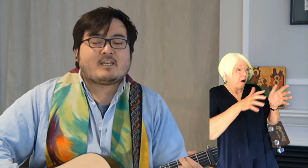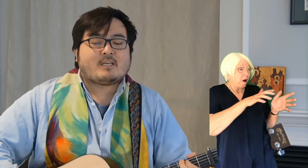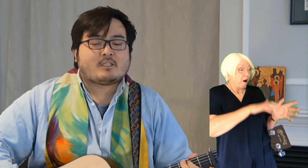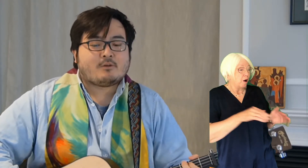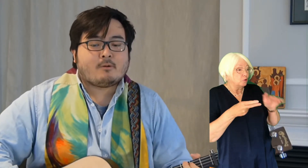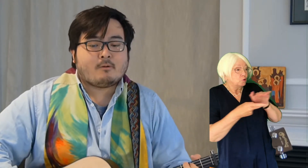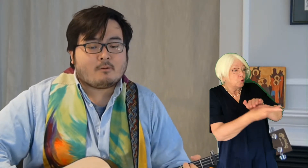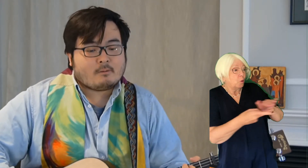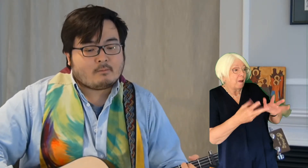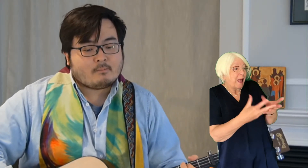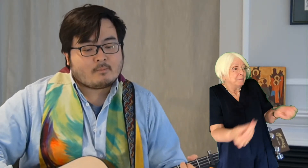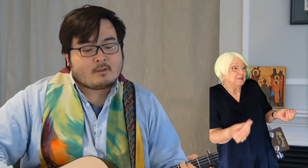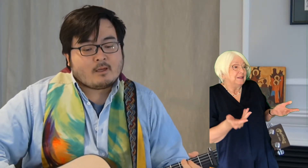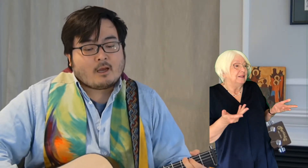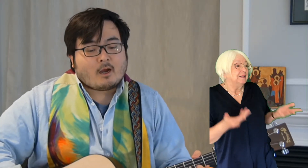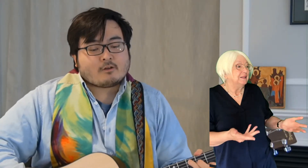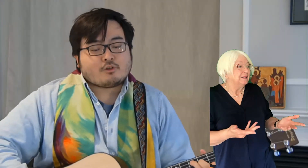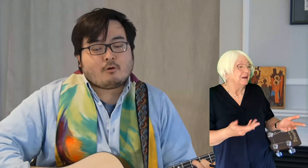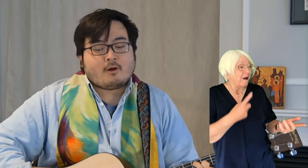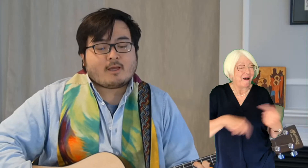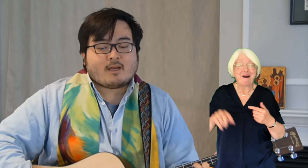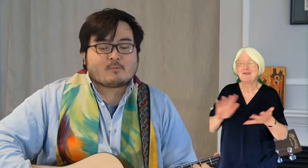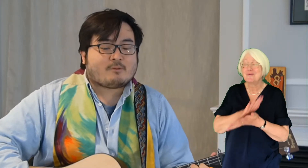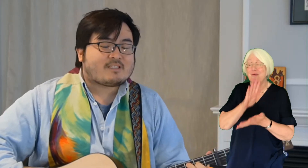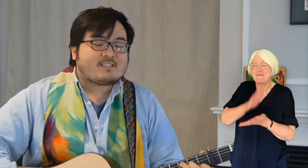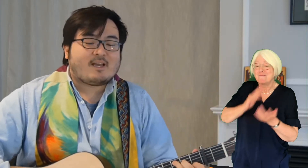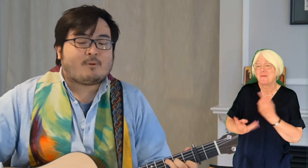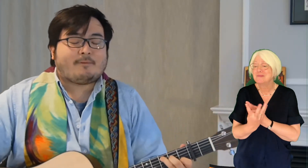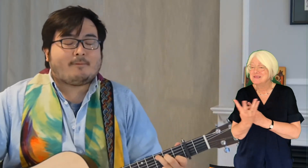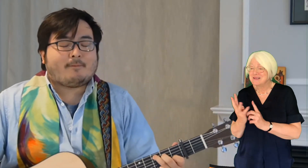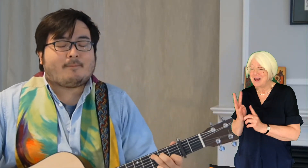empty tomb. Our joy comes from